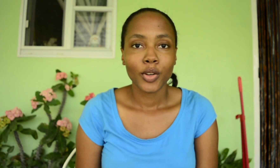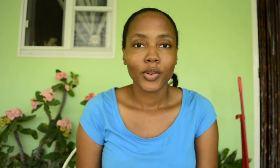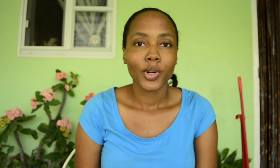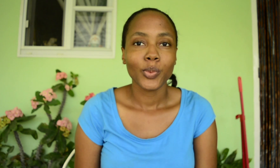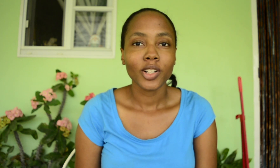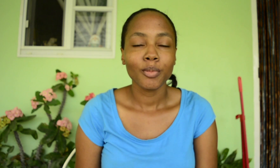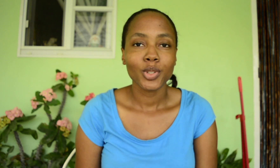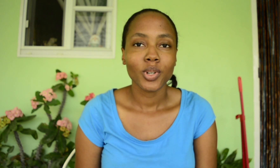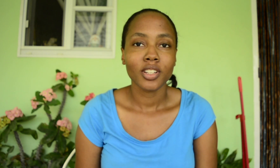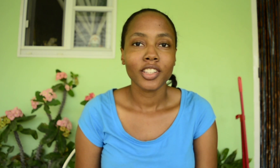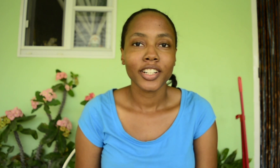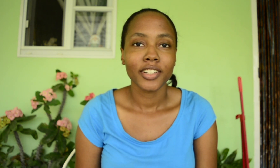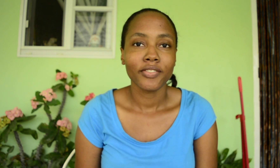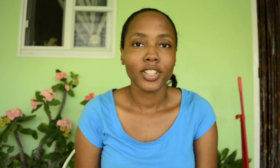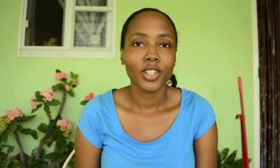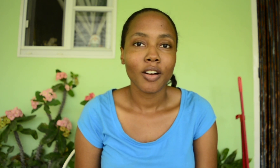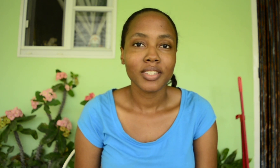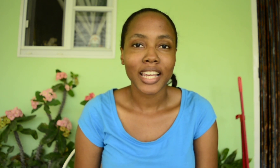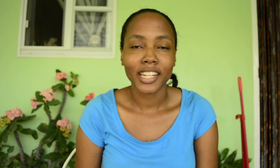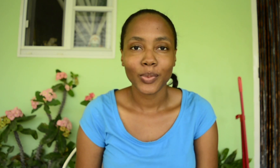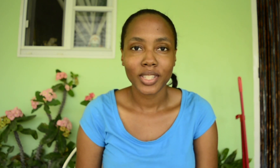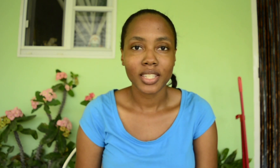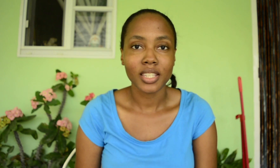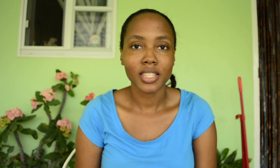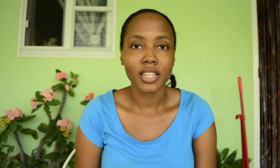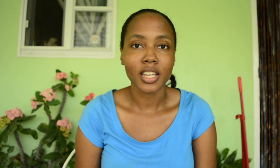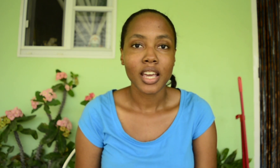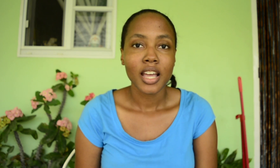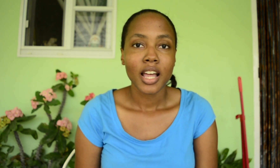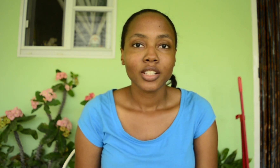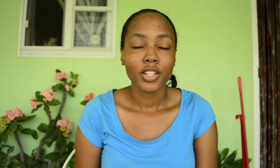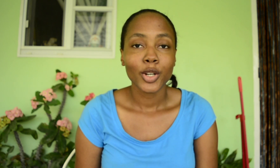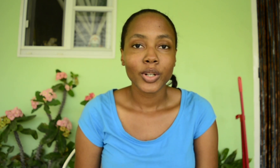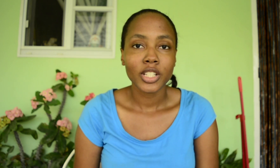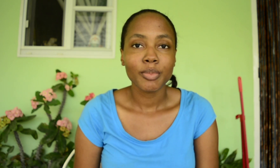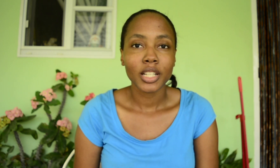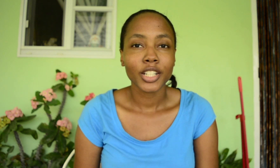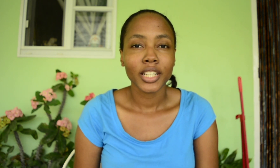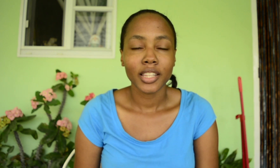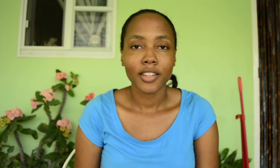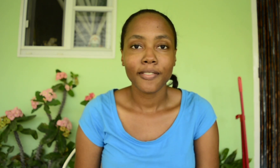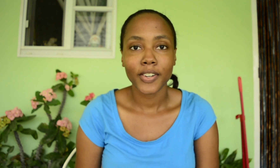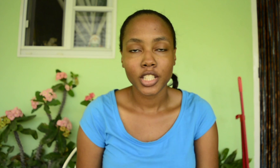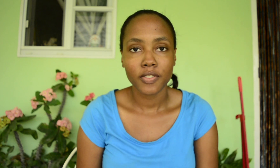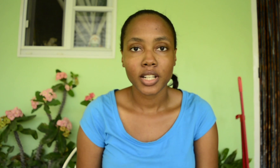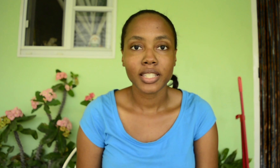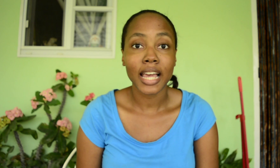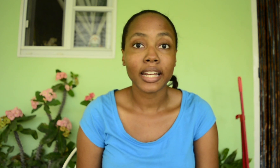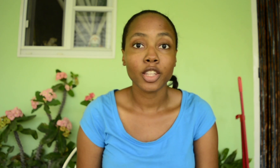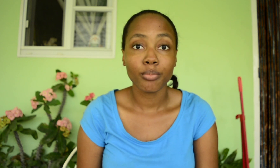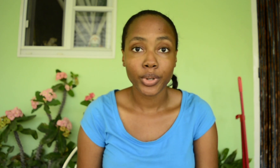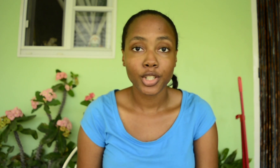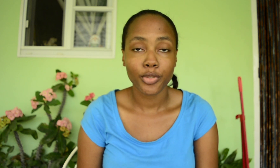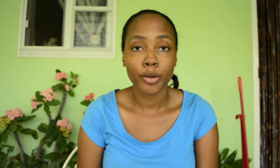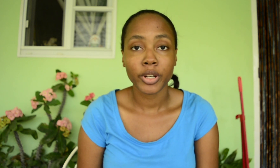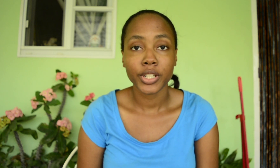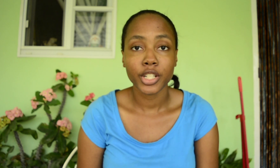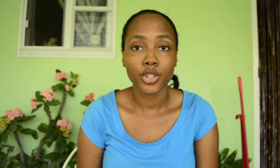Hello everyone, welcome to another video of Signing with CC. Today we're going to be learning the first verse and the bridge for Mary Did You